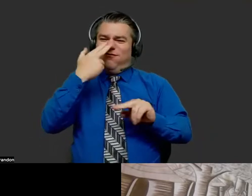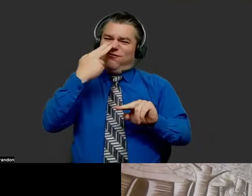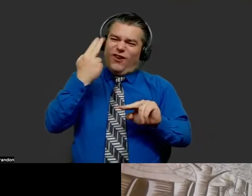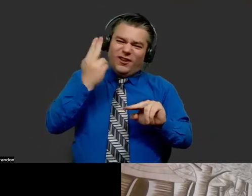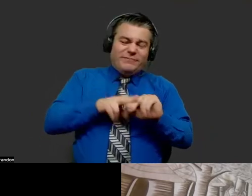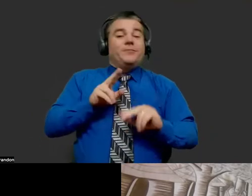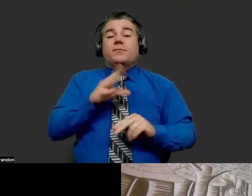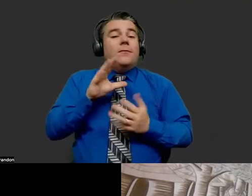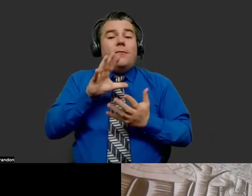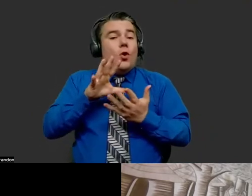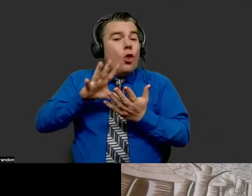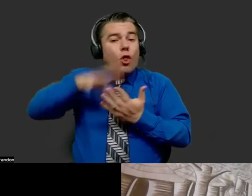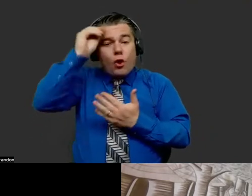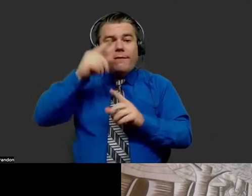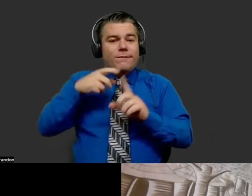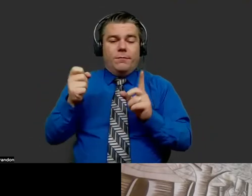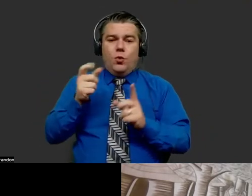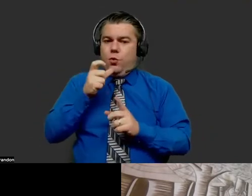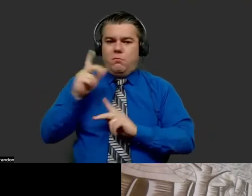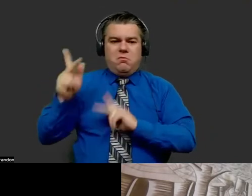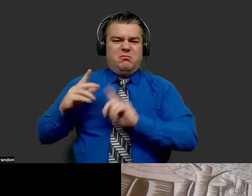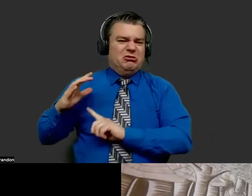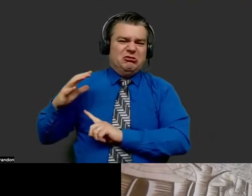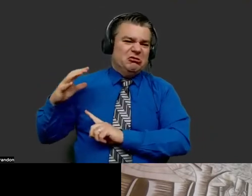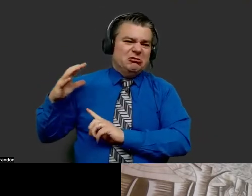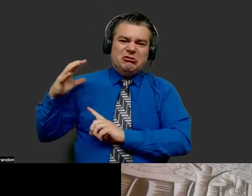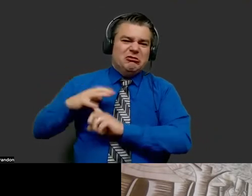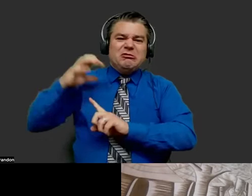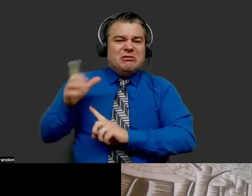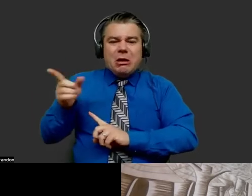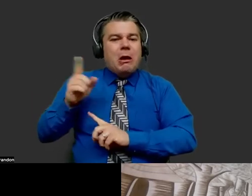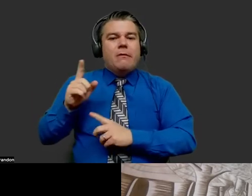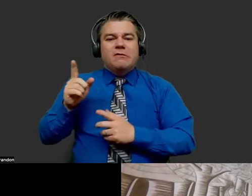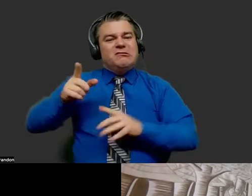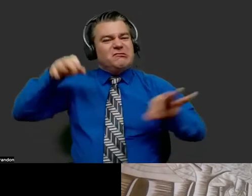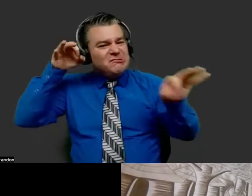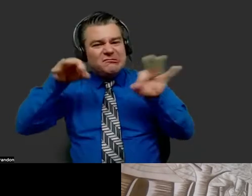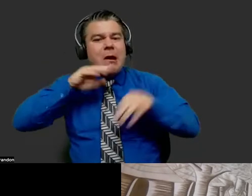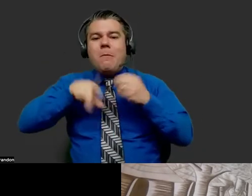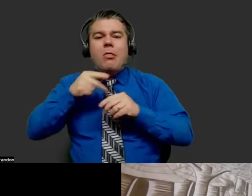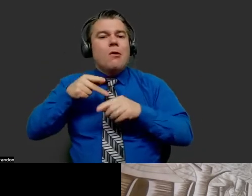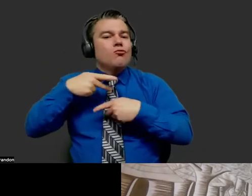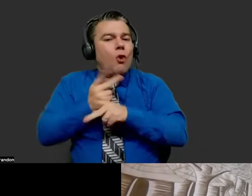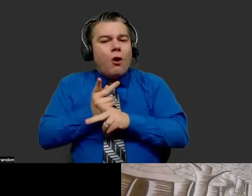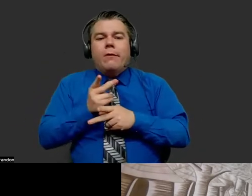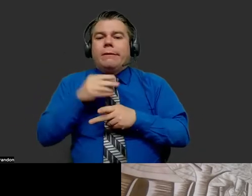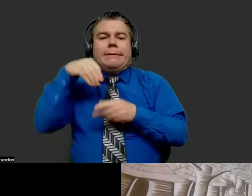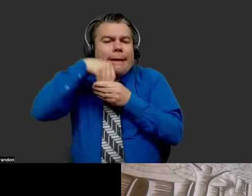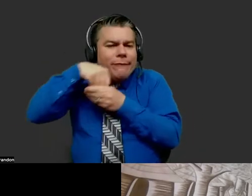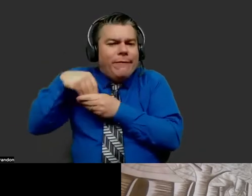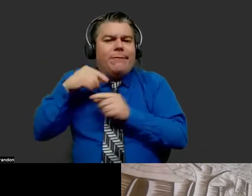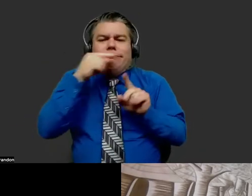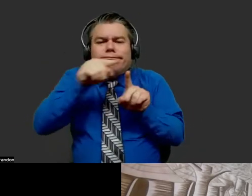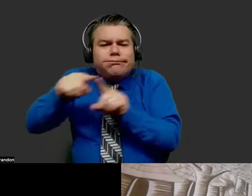learn from top people about the products, the ingredients, the nitty-gritty, and then you